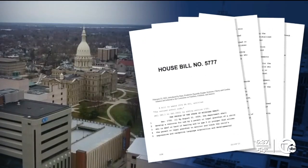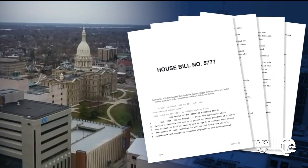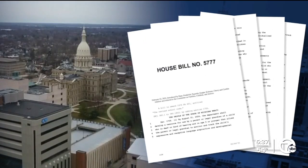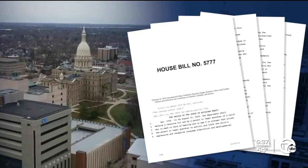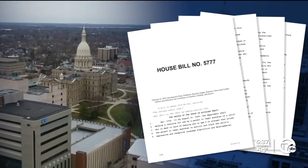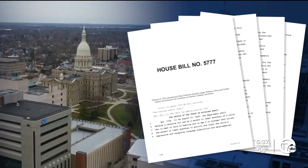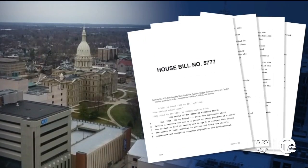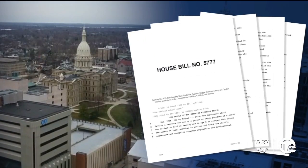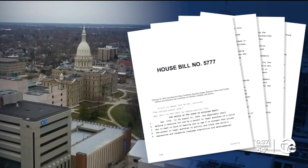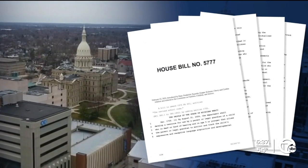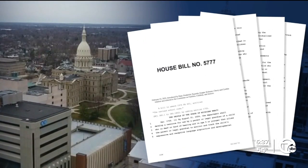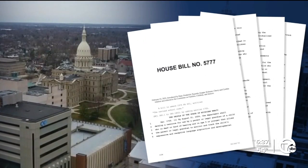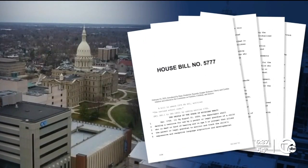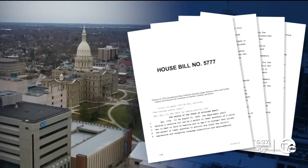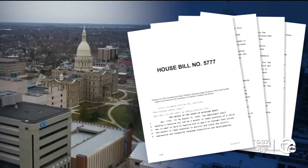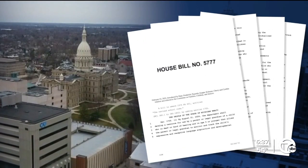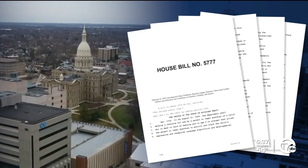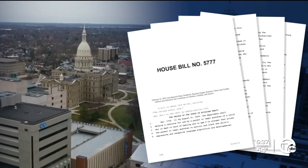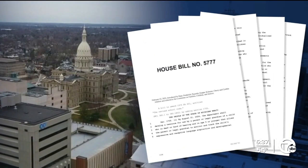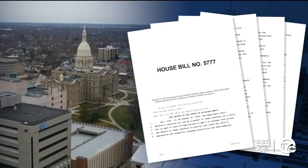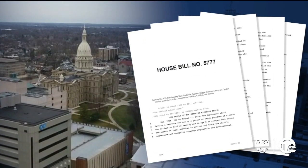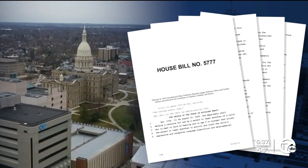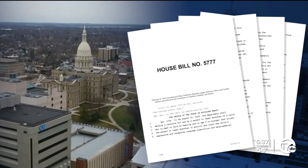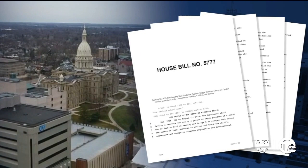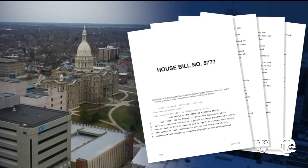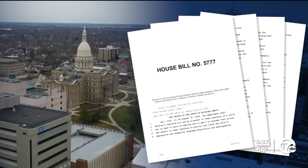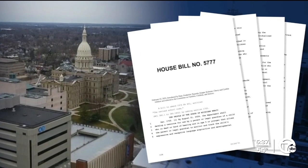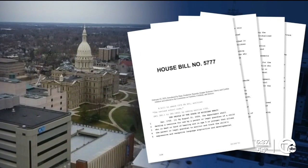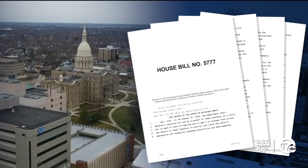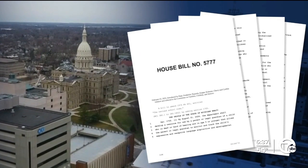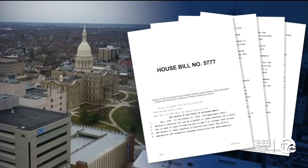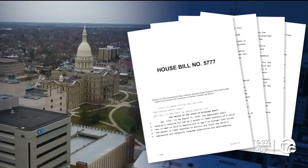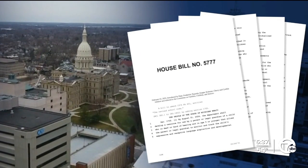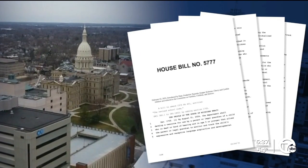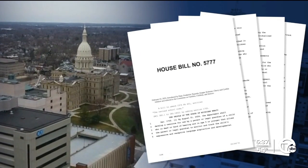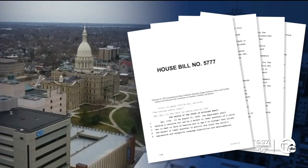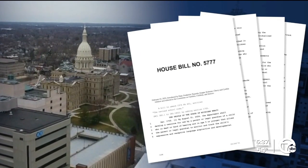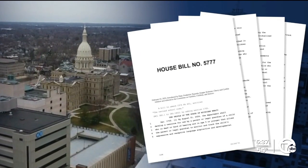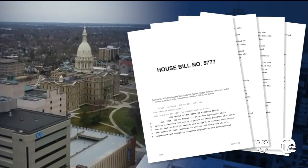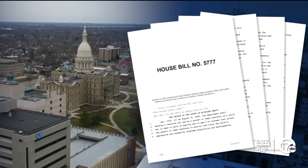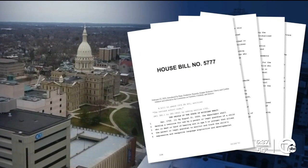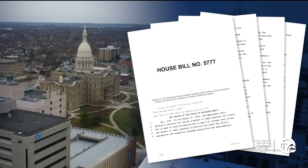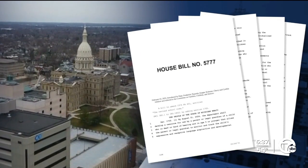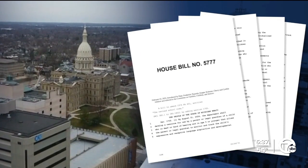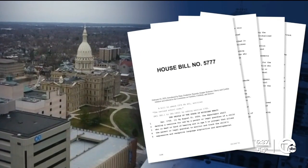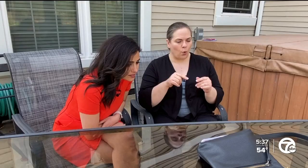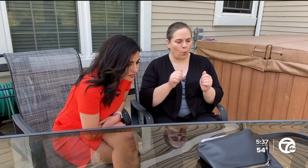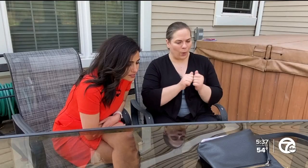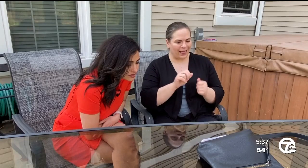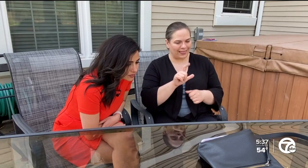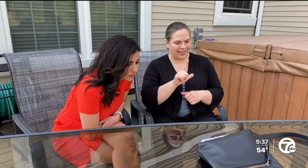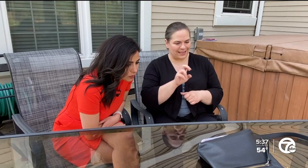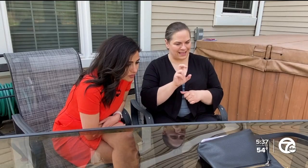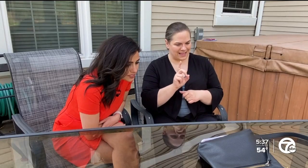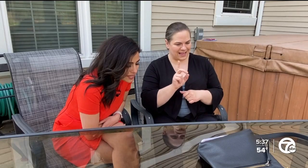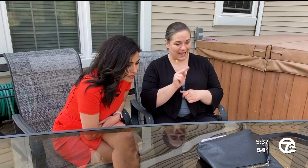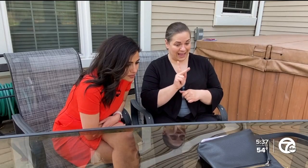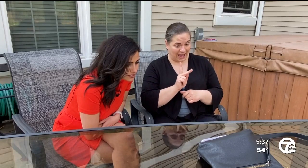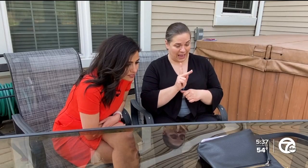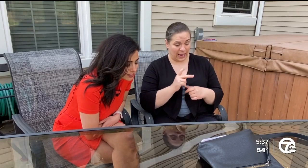currently working its way through the state legislature, but 3 previous attempts have failed. This is the 4th attempt to get